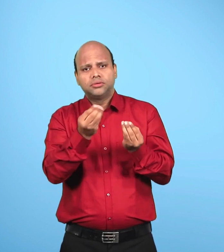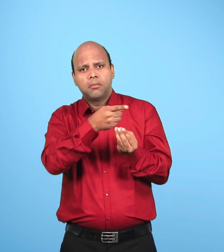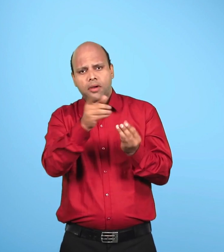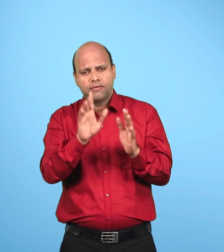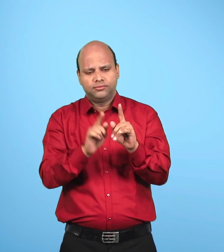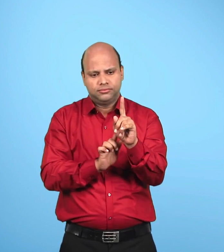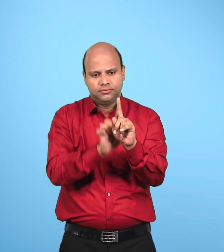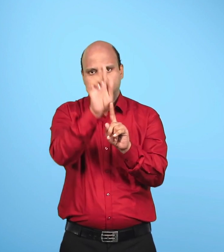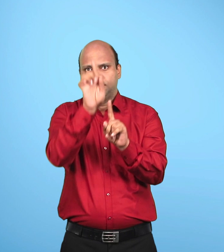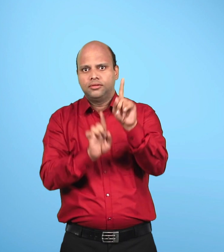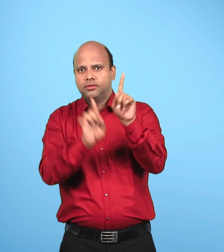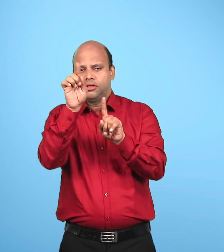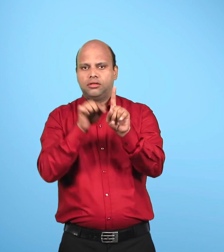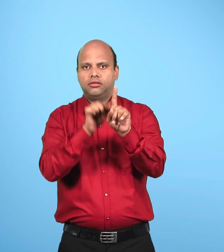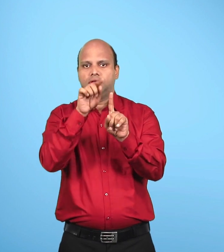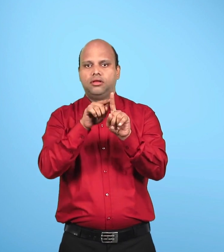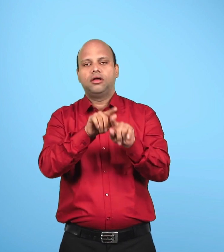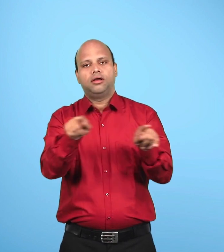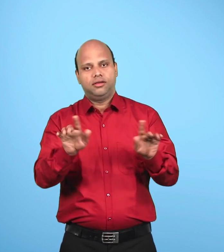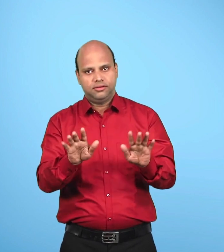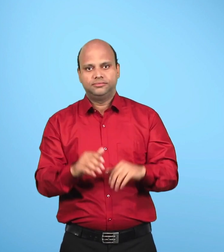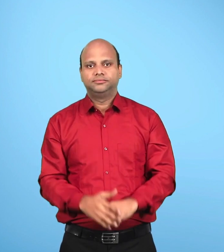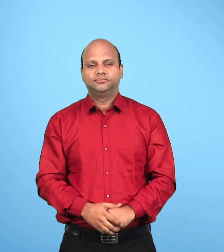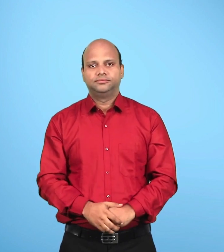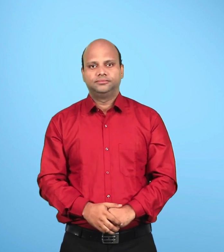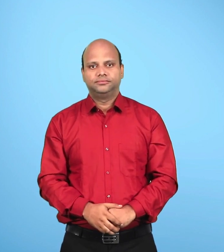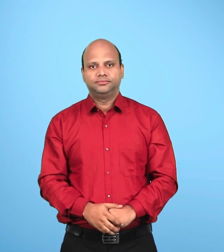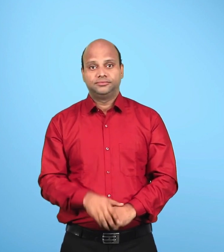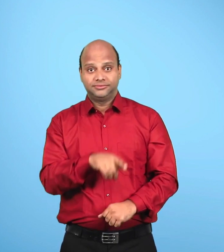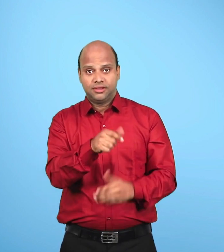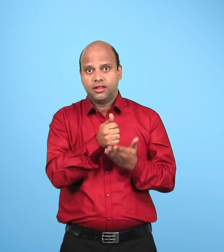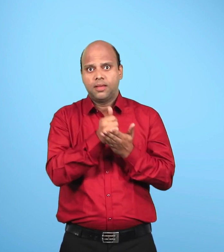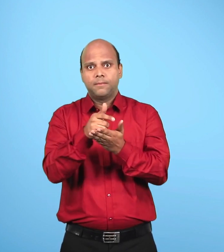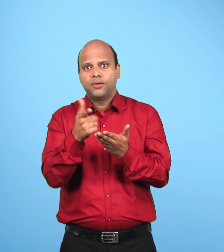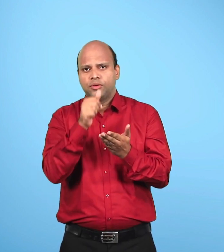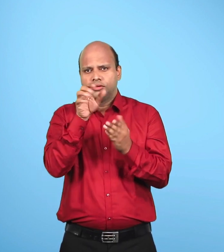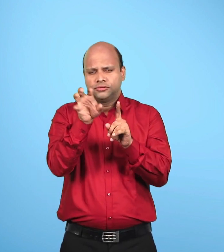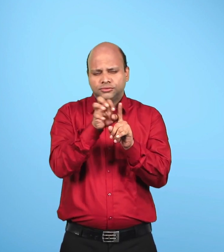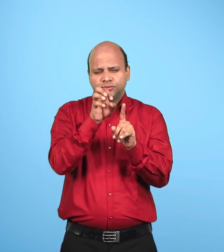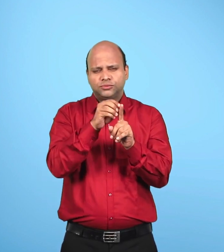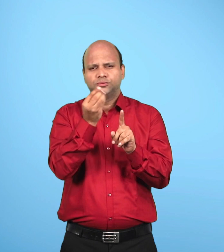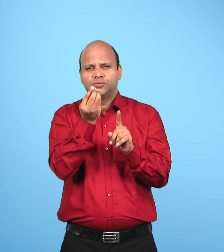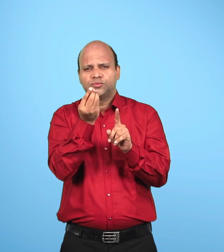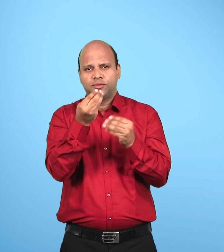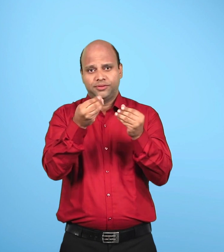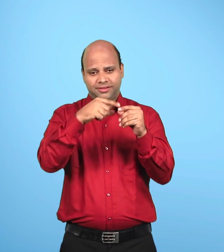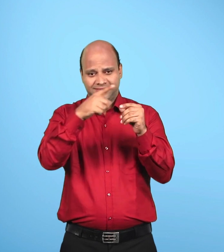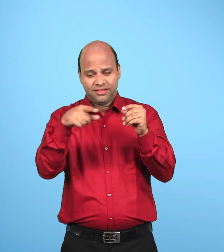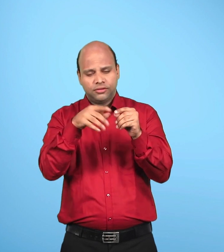very small, or they are in the form of spines. This helps in reducing loss of water from the